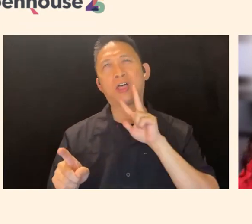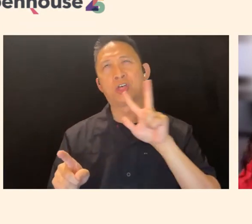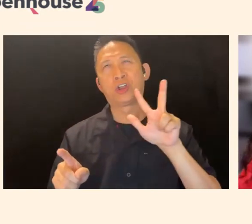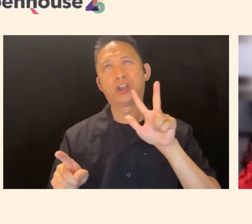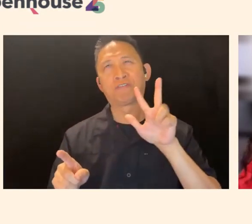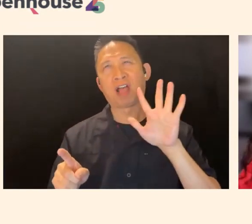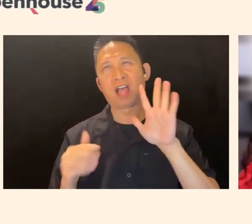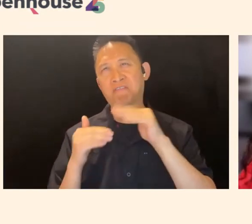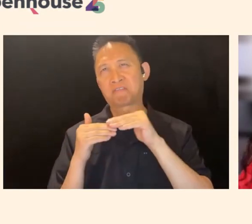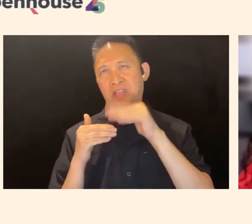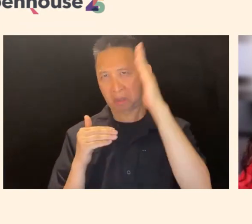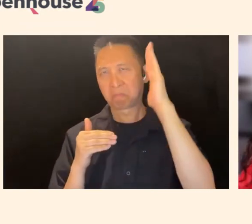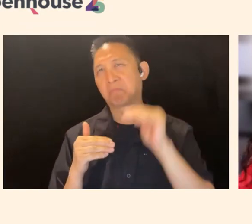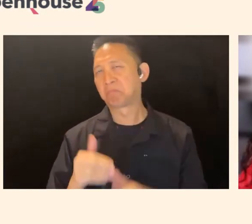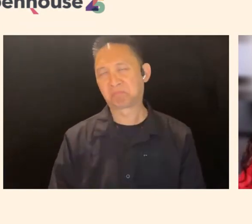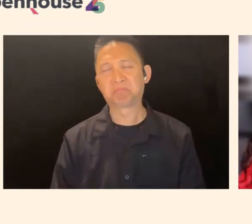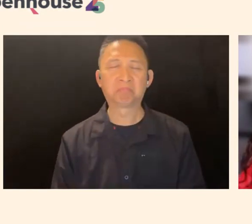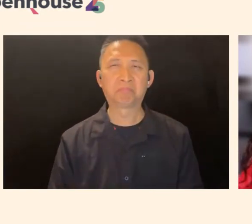Beautiful.